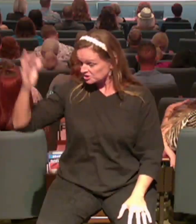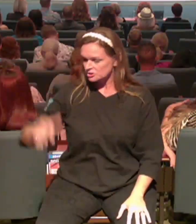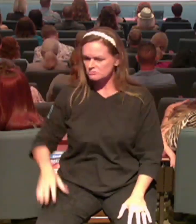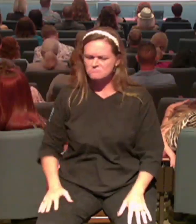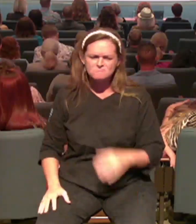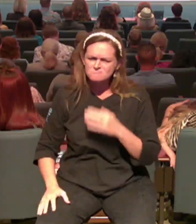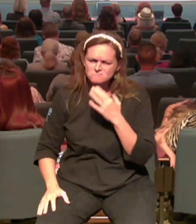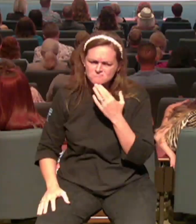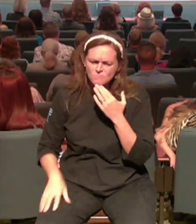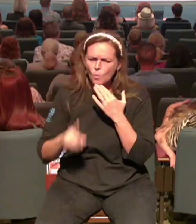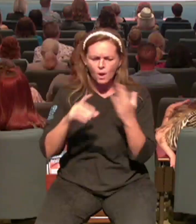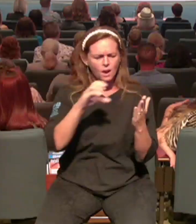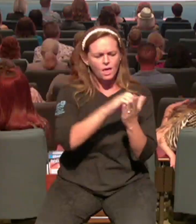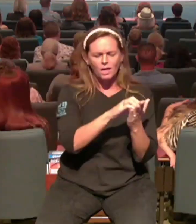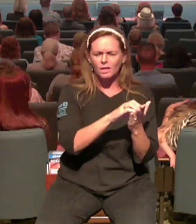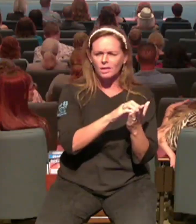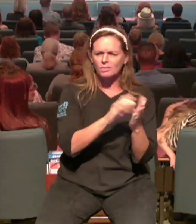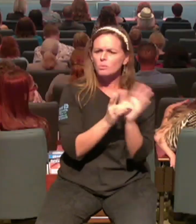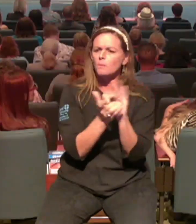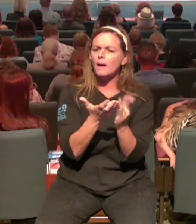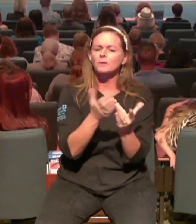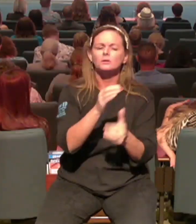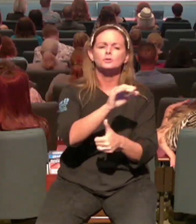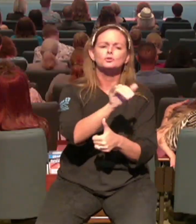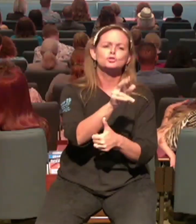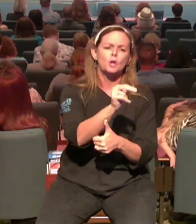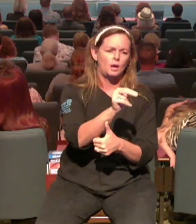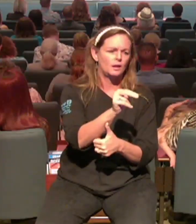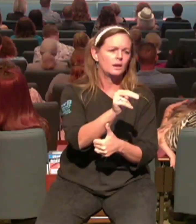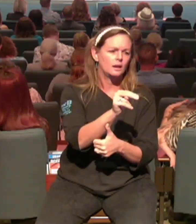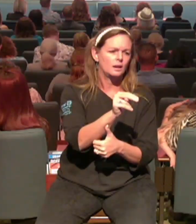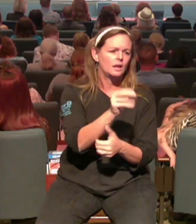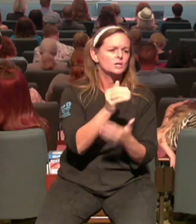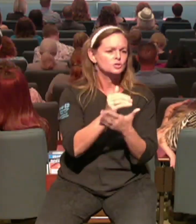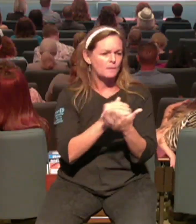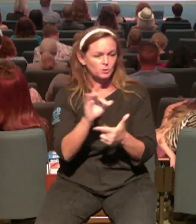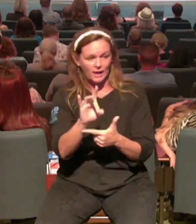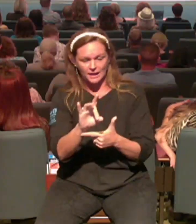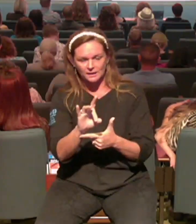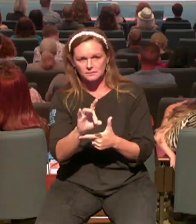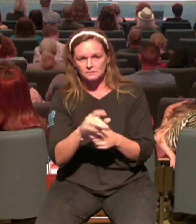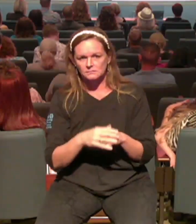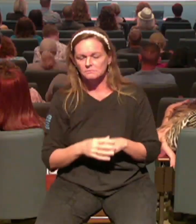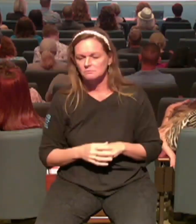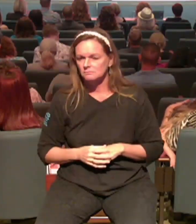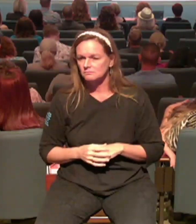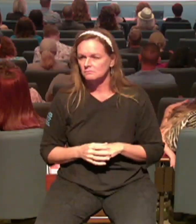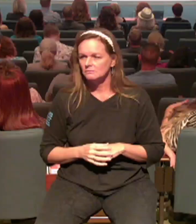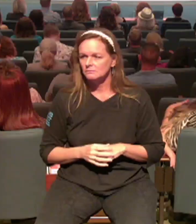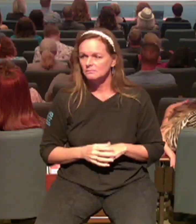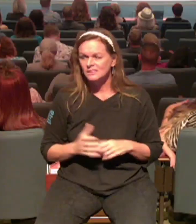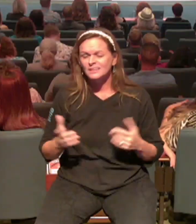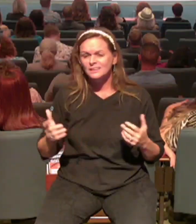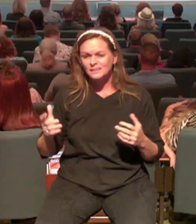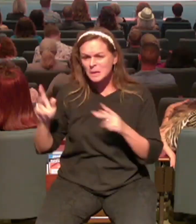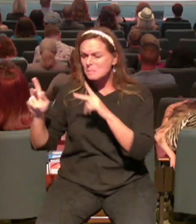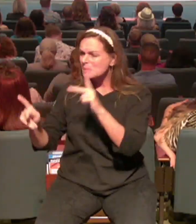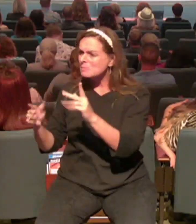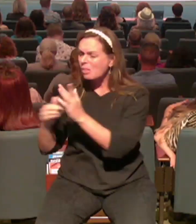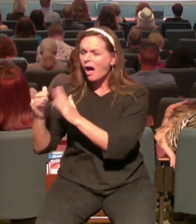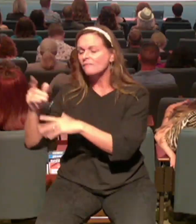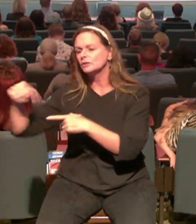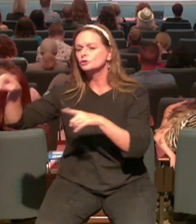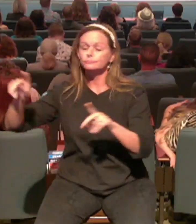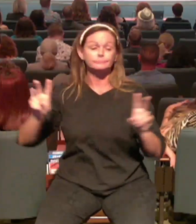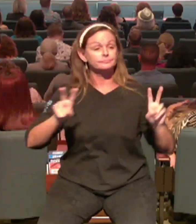from this passage in John chapter 8, where there's actually one of the most quoted phrases of Jesus, one of the most quoted sentences where he